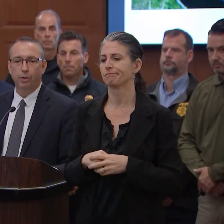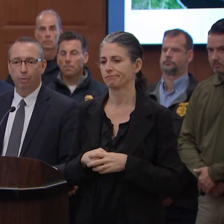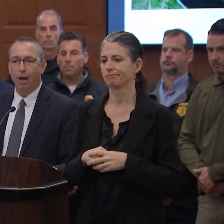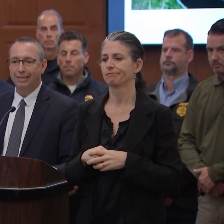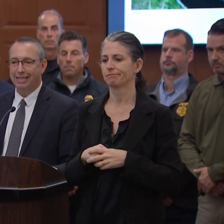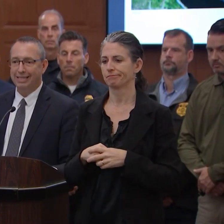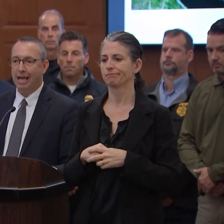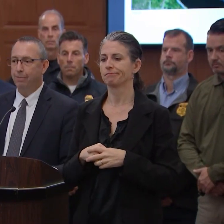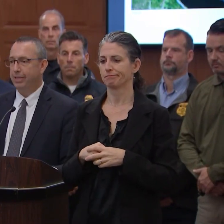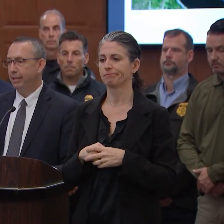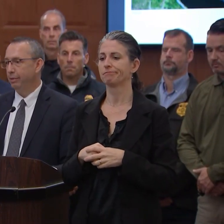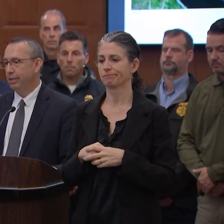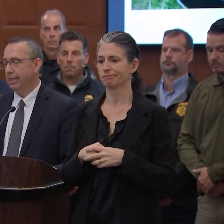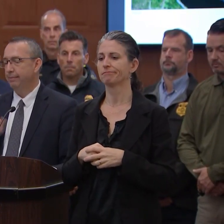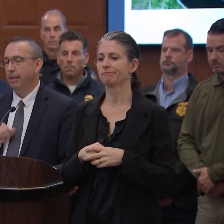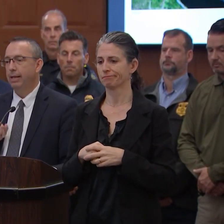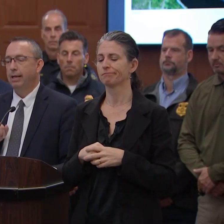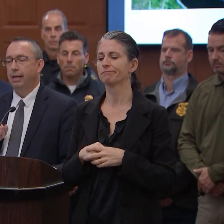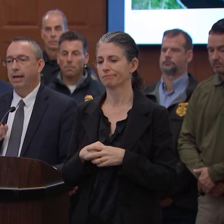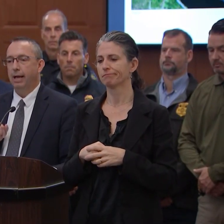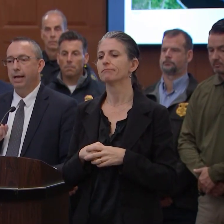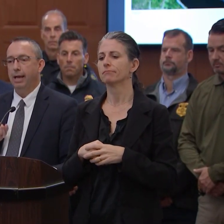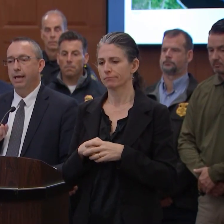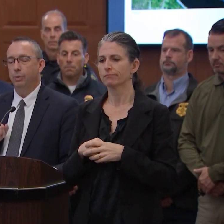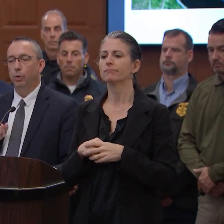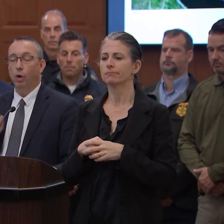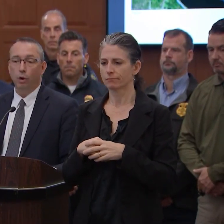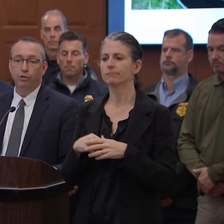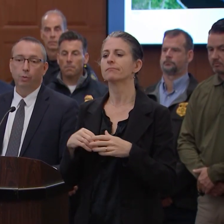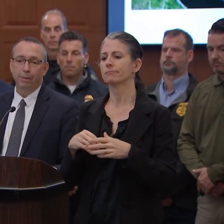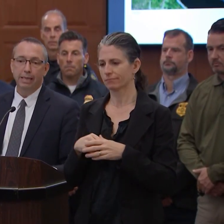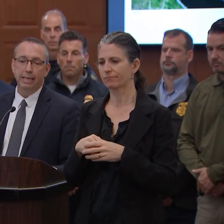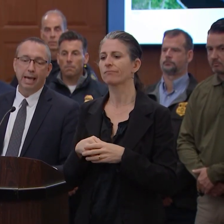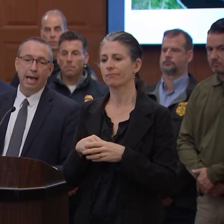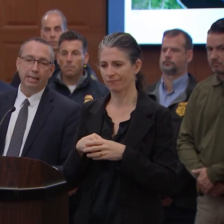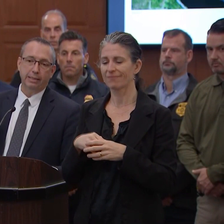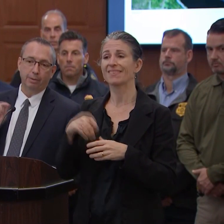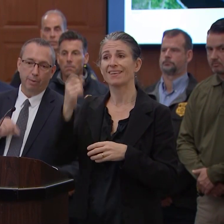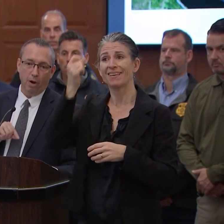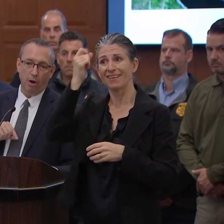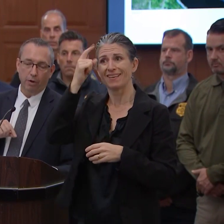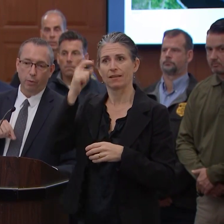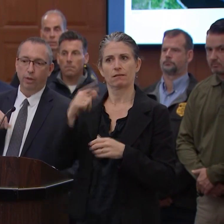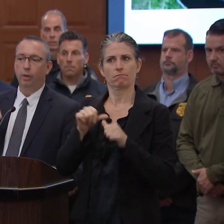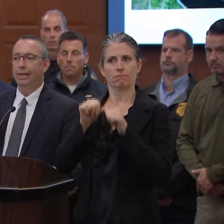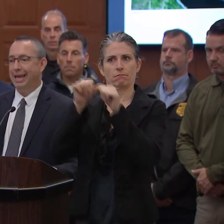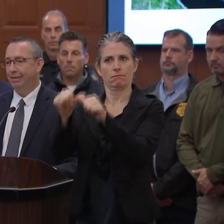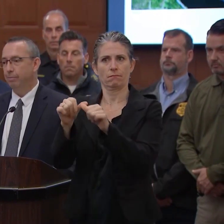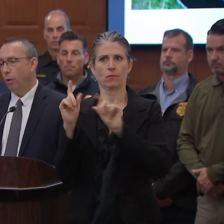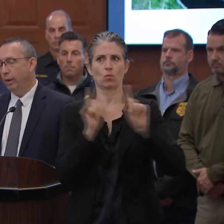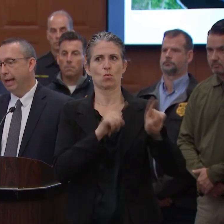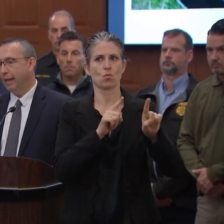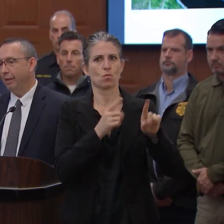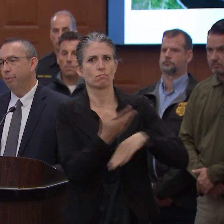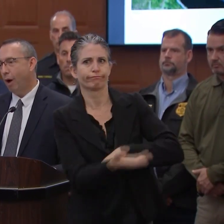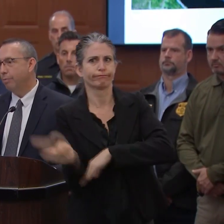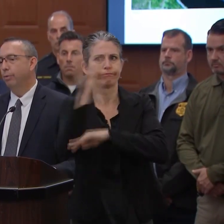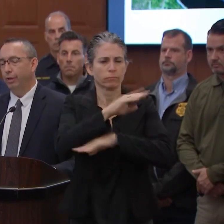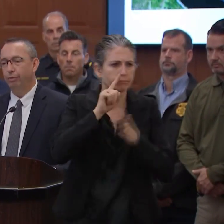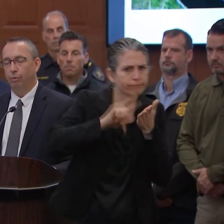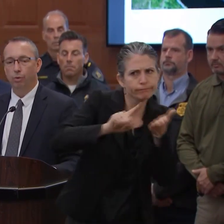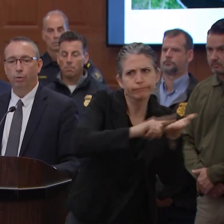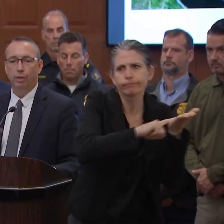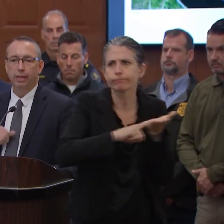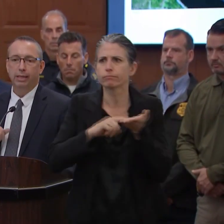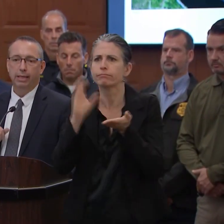making sure that we process that particular scene. And we'll also be at the bar and grill and the bowling alley